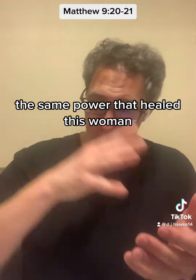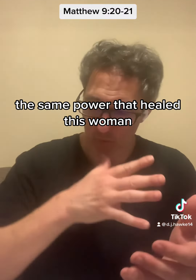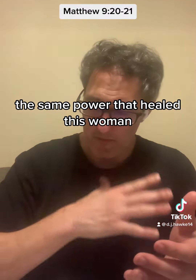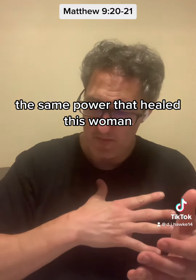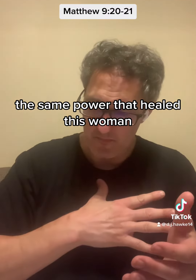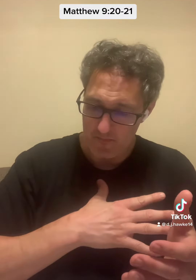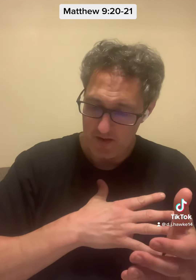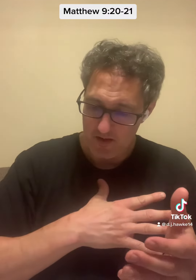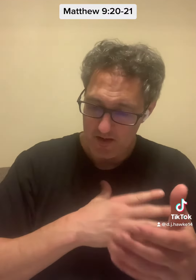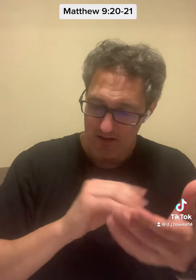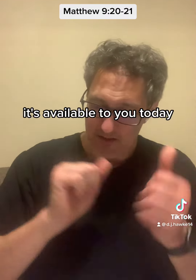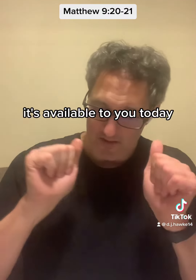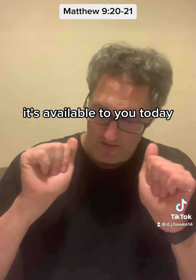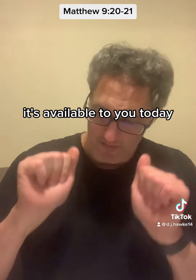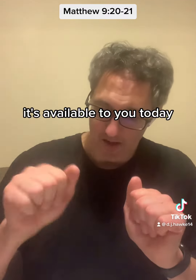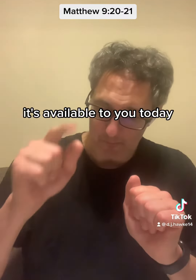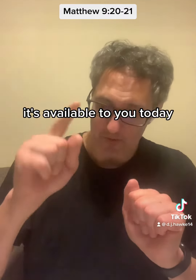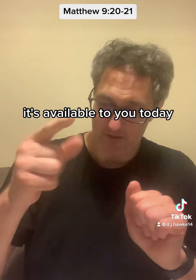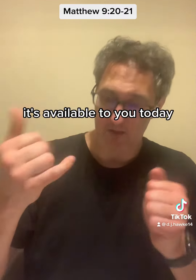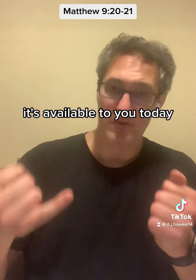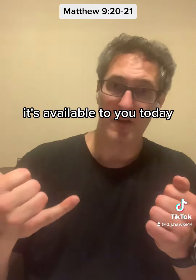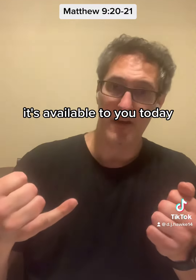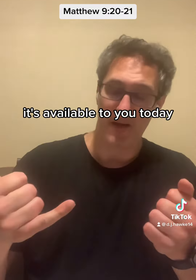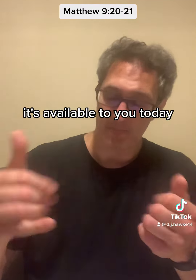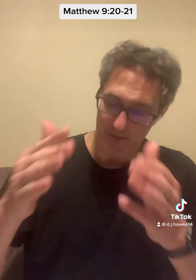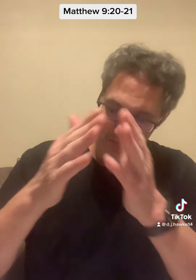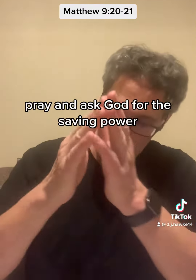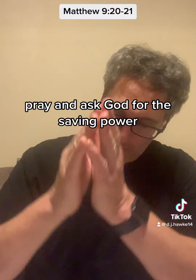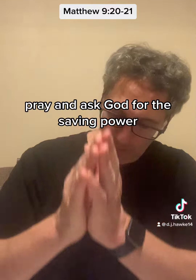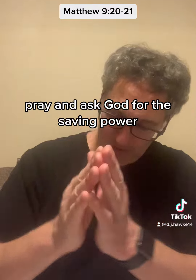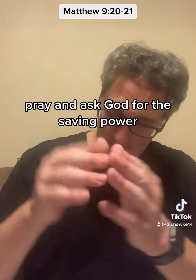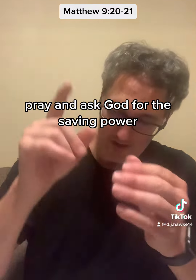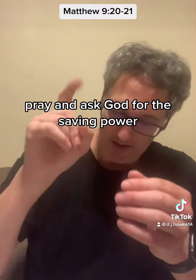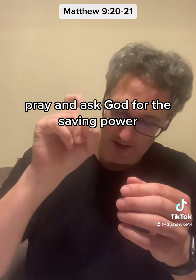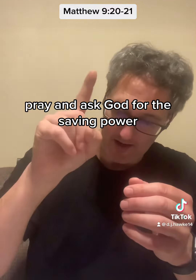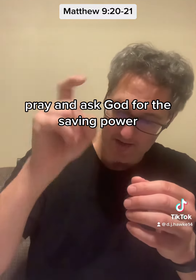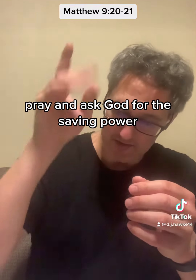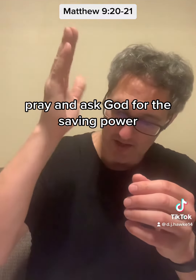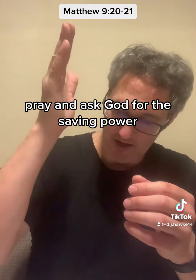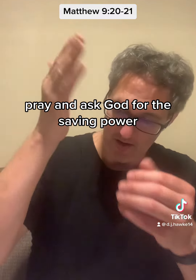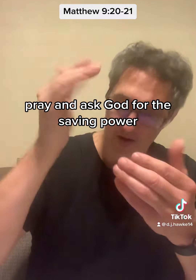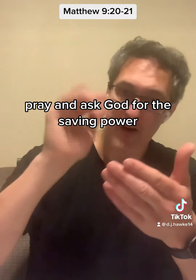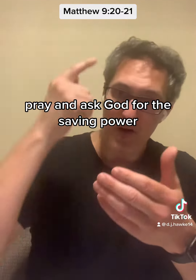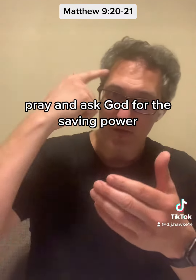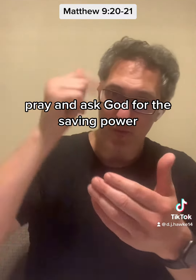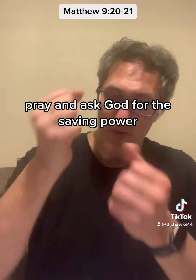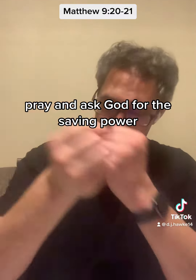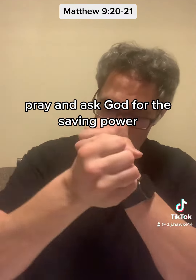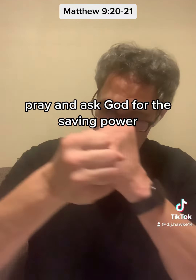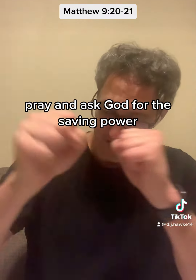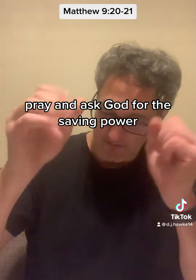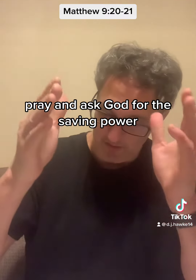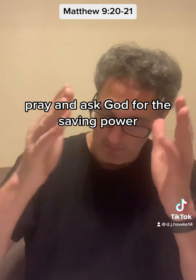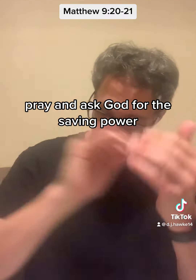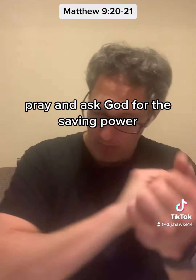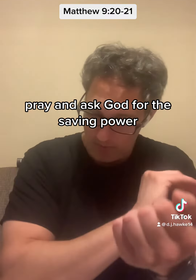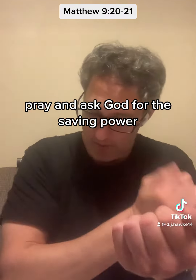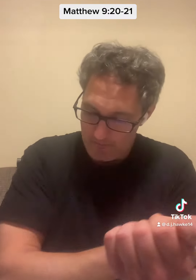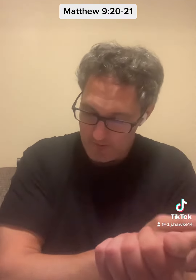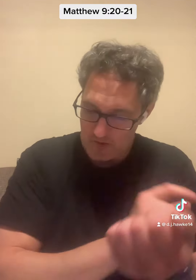woman is available to you today. Pray and ask God for this saving power